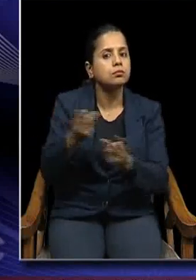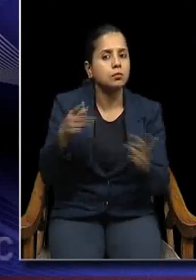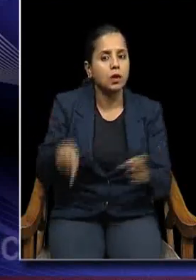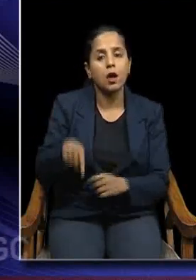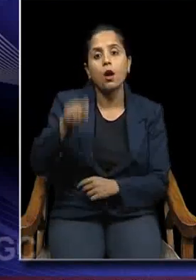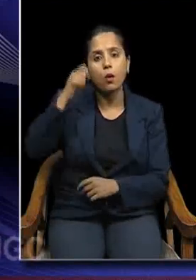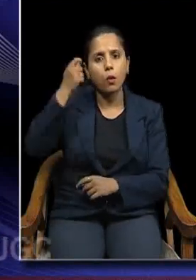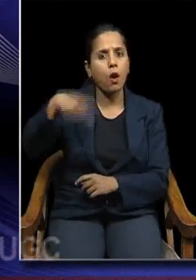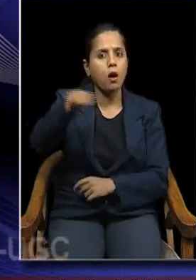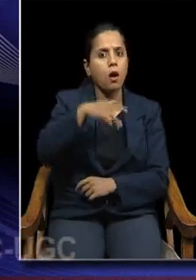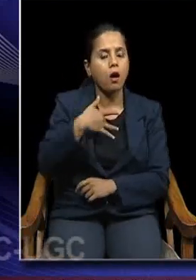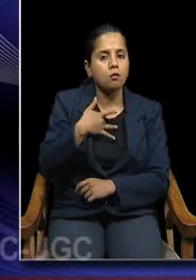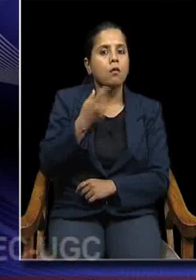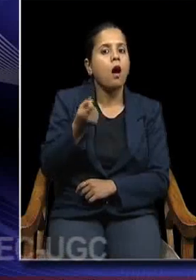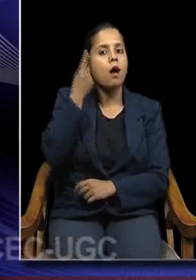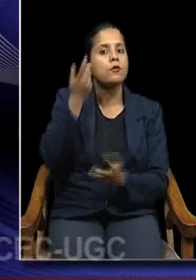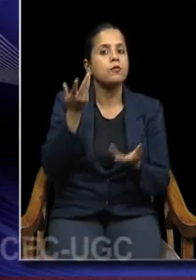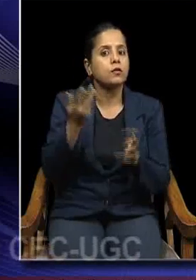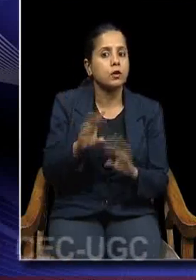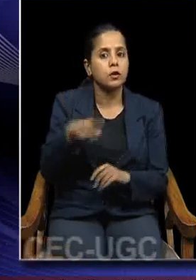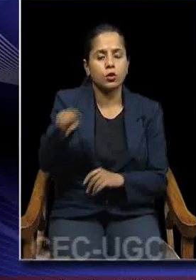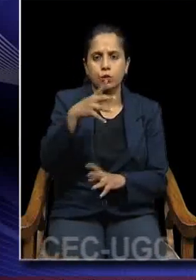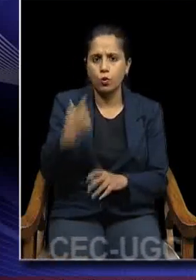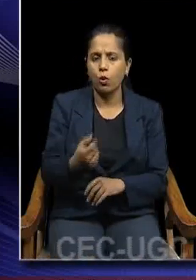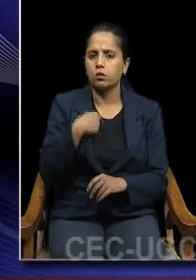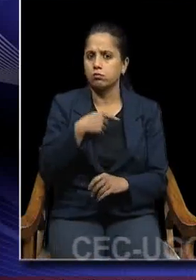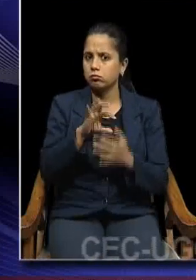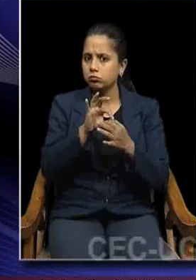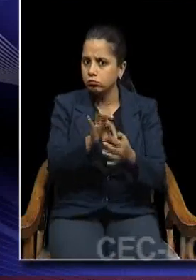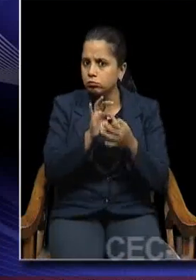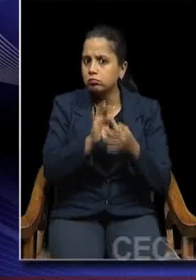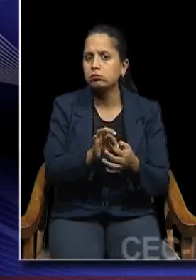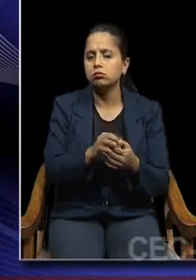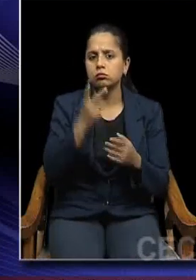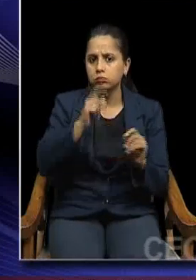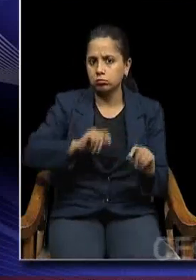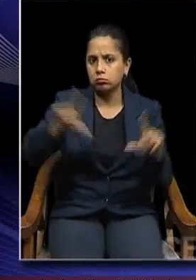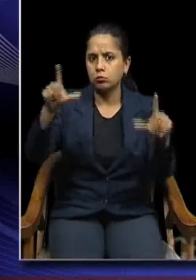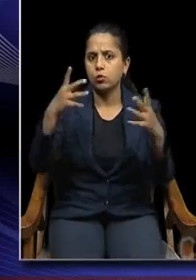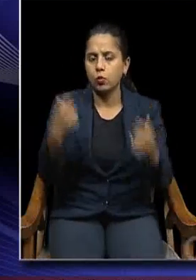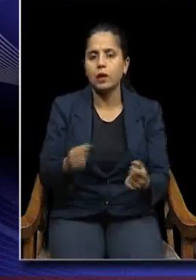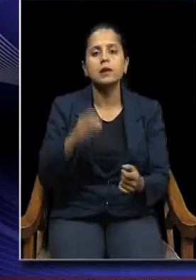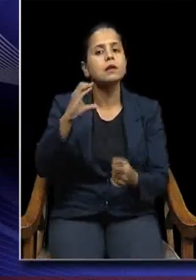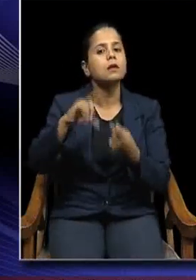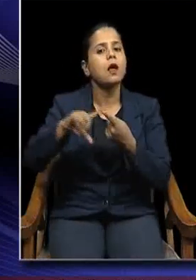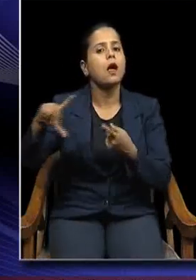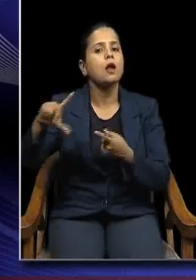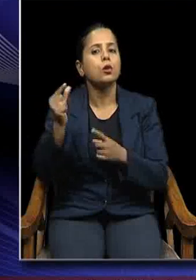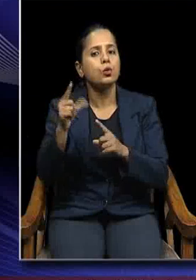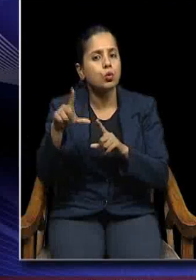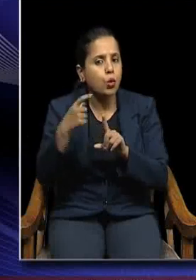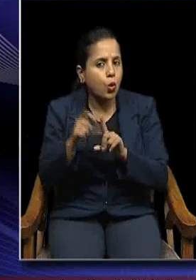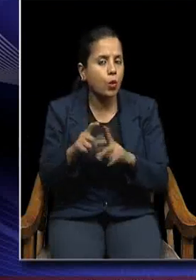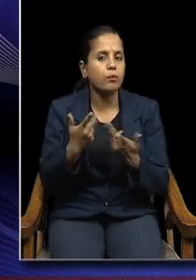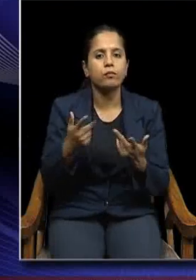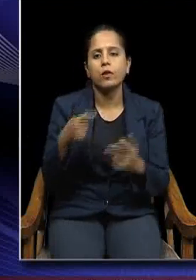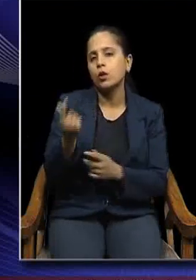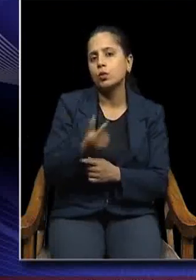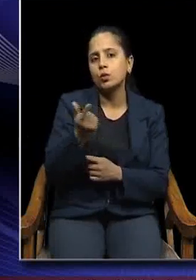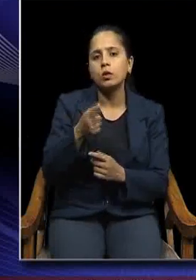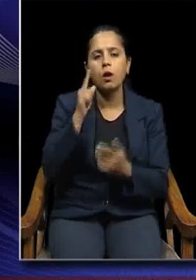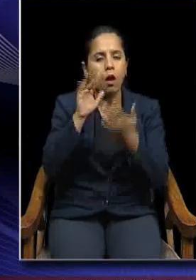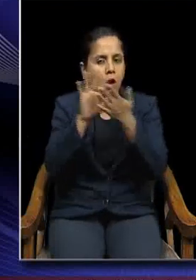also realized this, and they wanted to tame such kind of projections on the celluloid by in a way using the